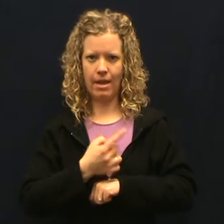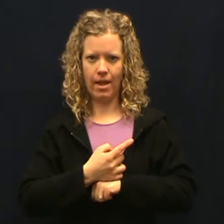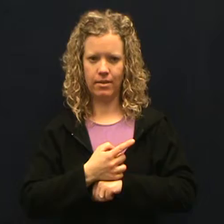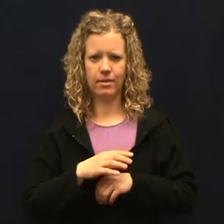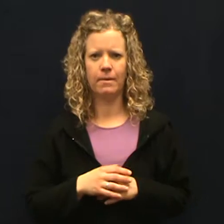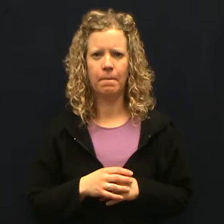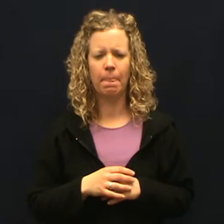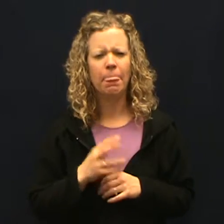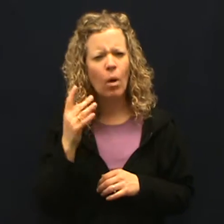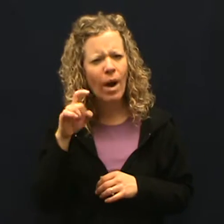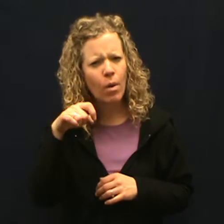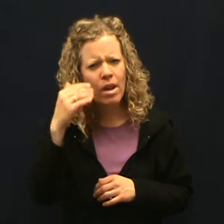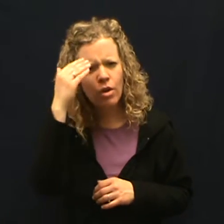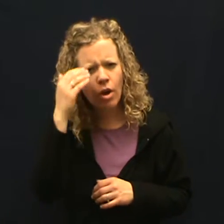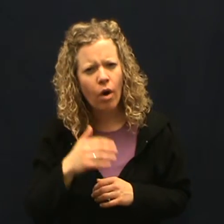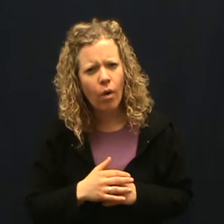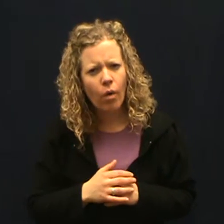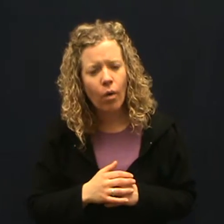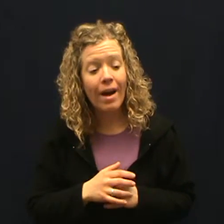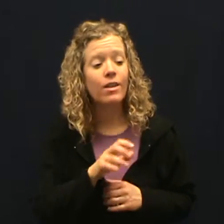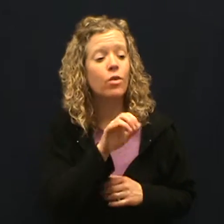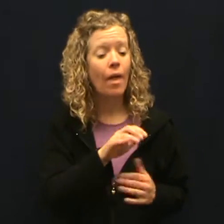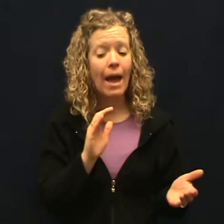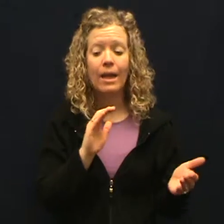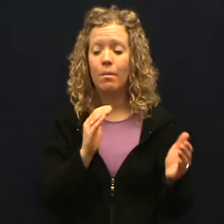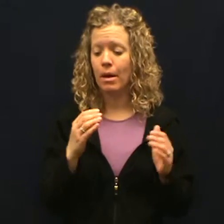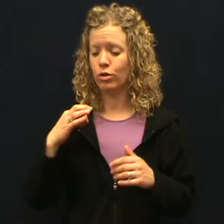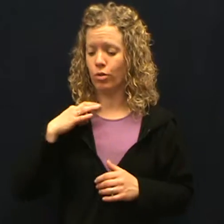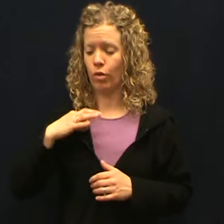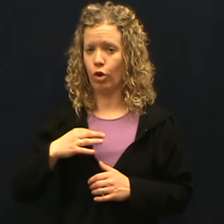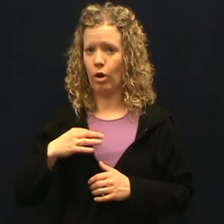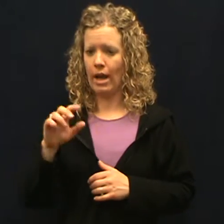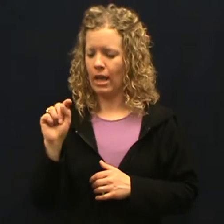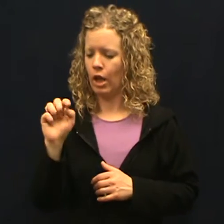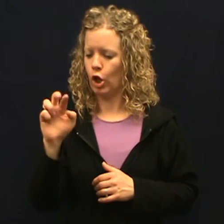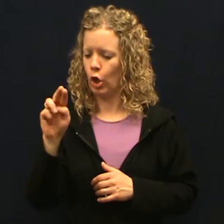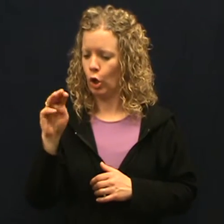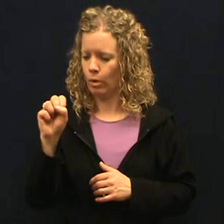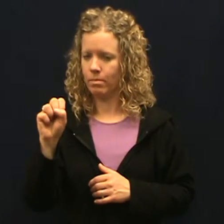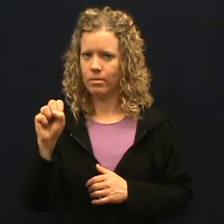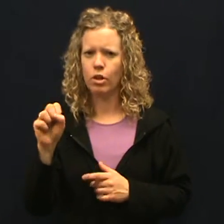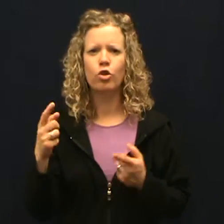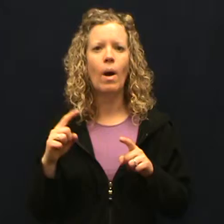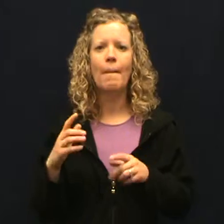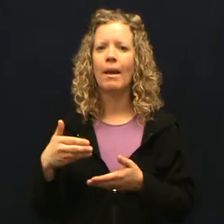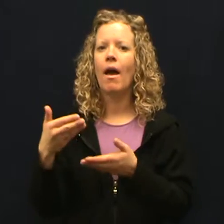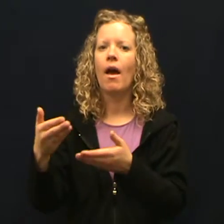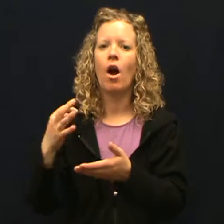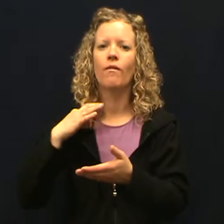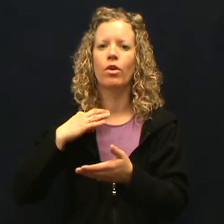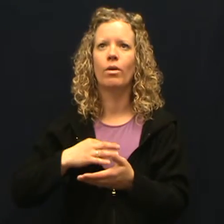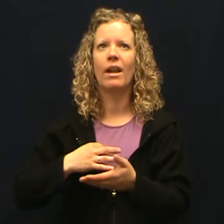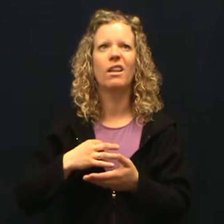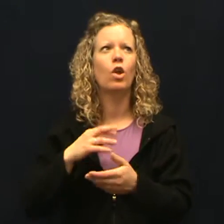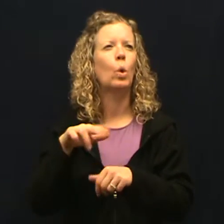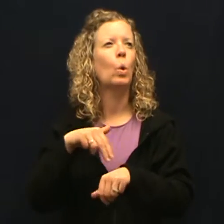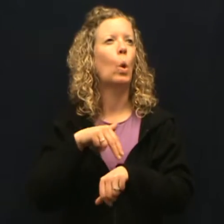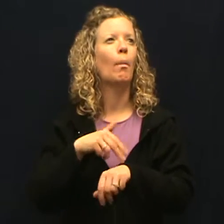I can compare that to my credit terms. Let's say I extend credit on I usually extend credit for 30